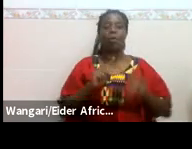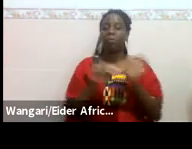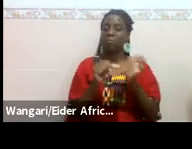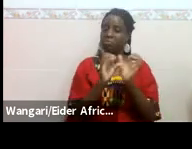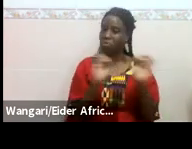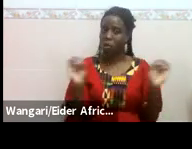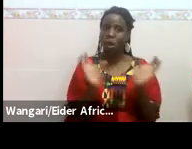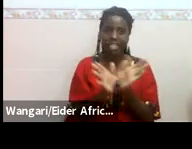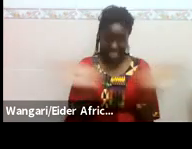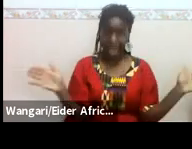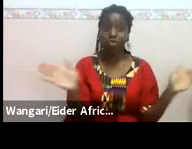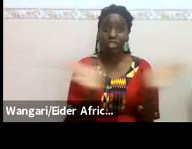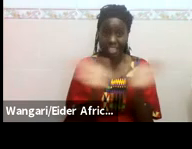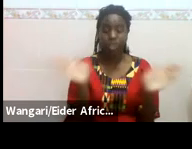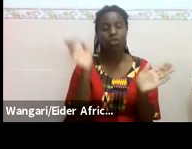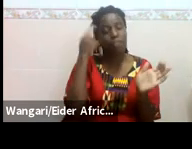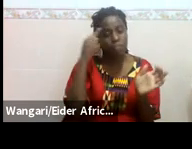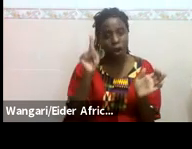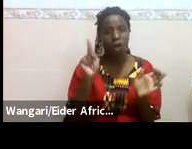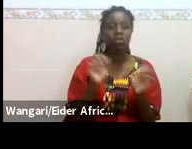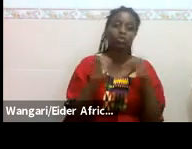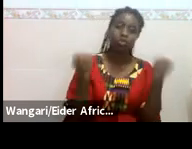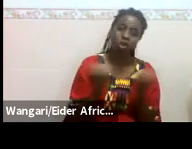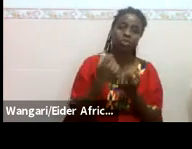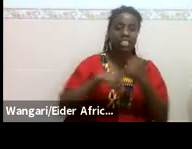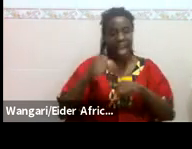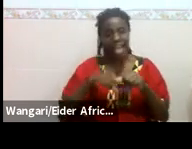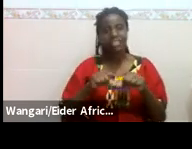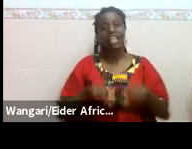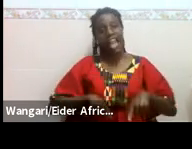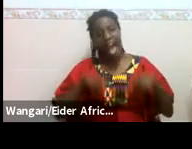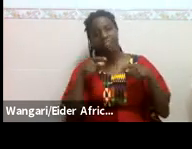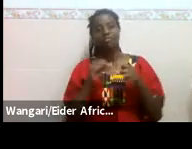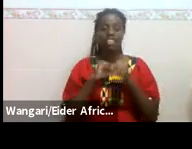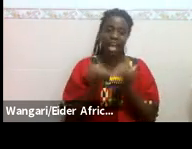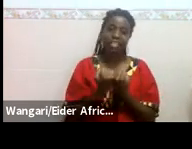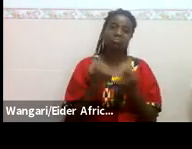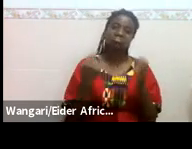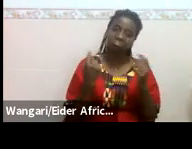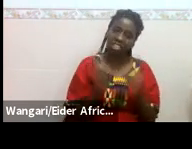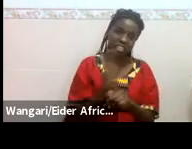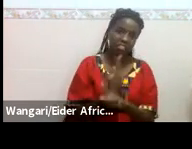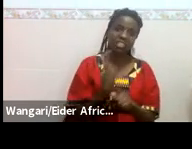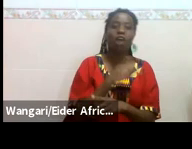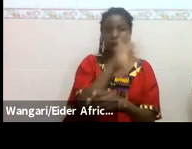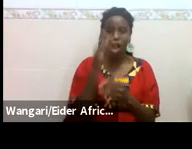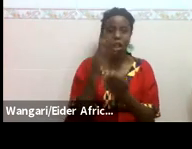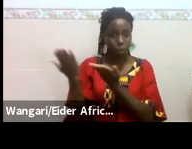crafted more to address this kind of content. So if